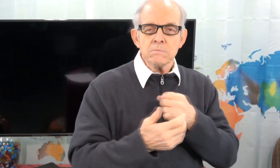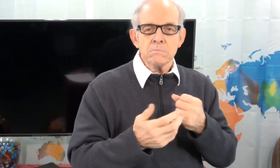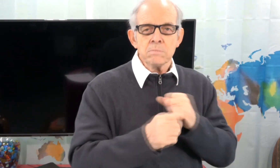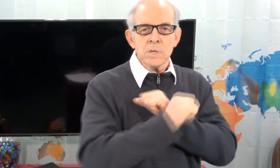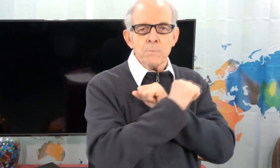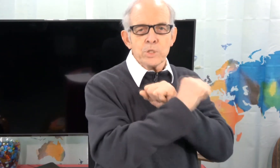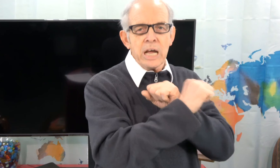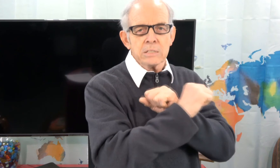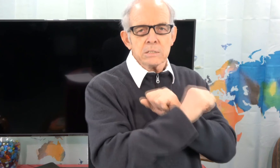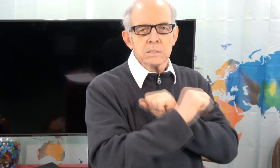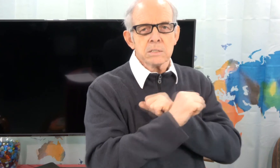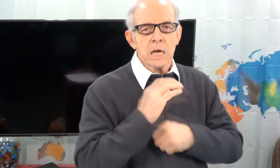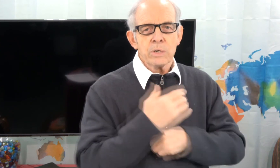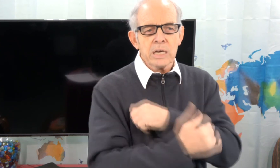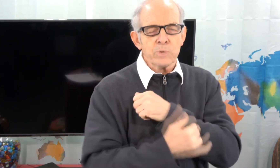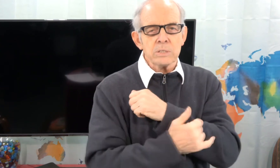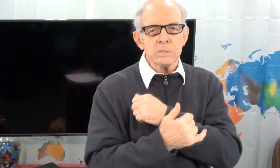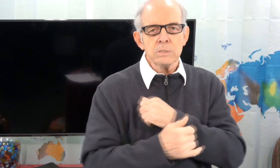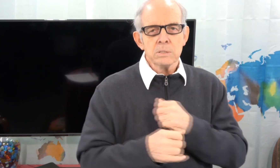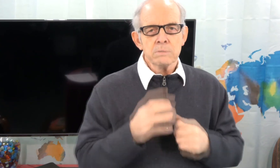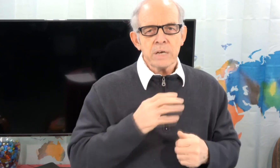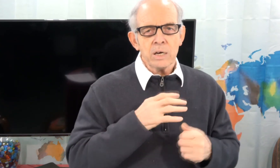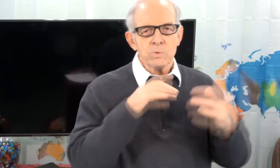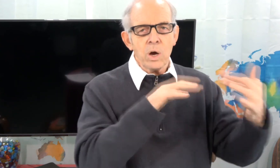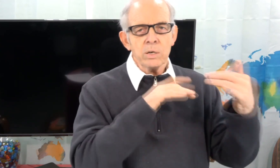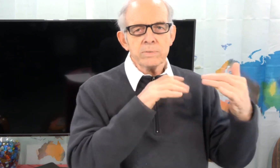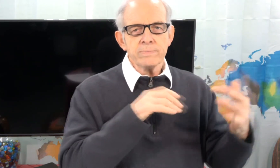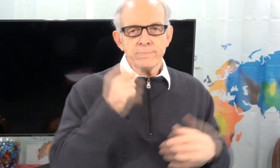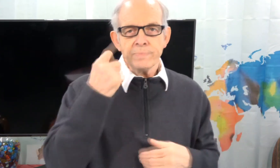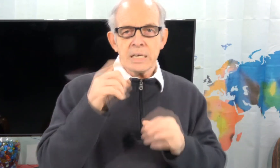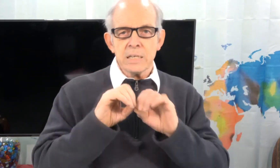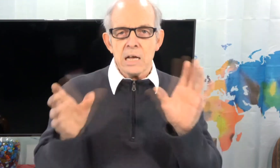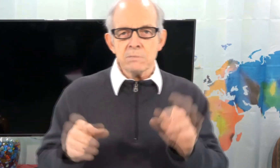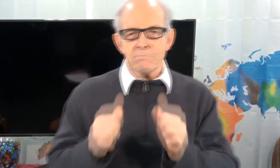protect our country, and take care.